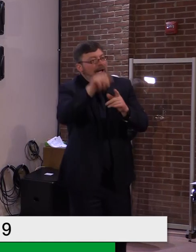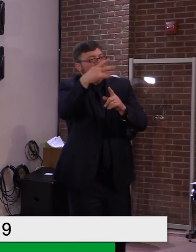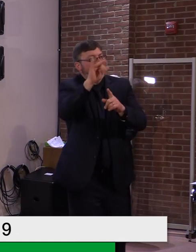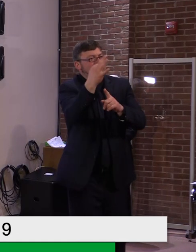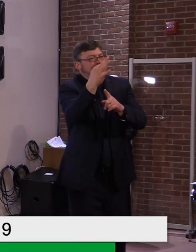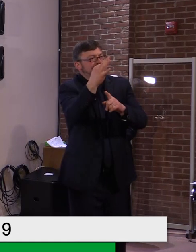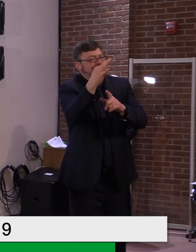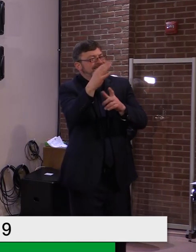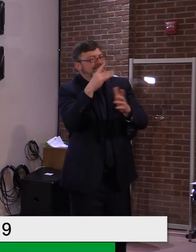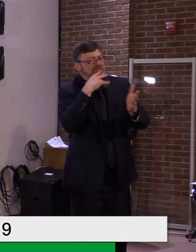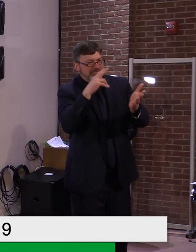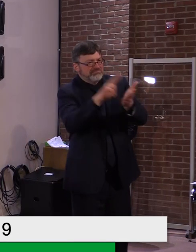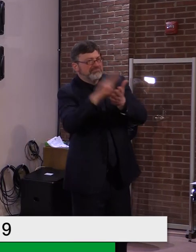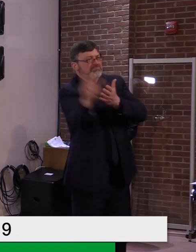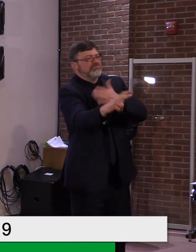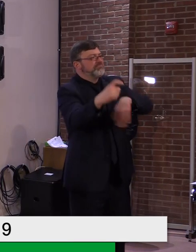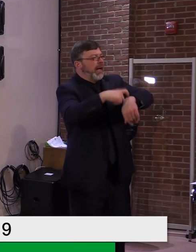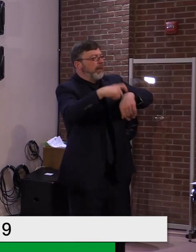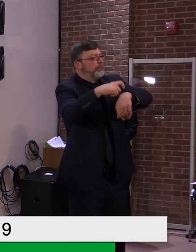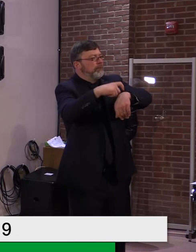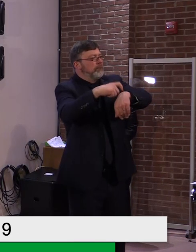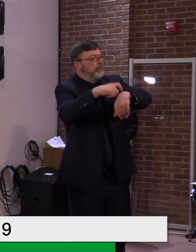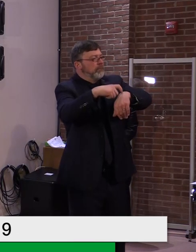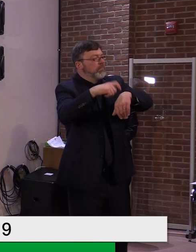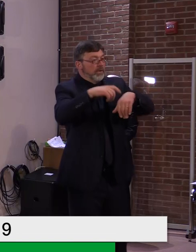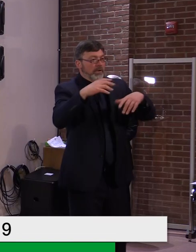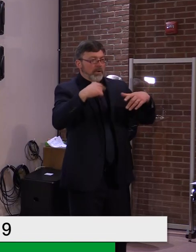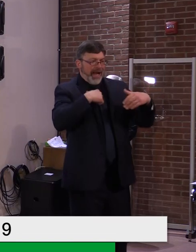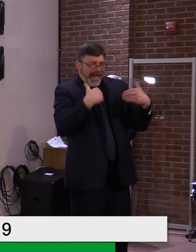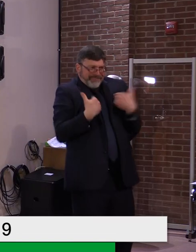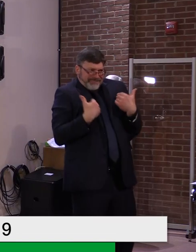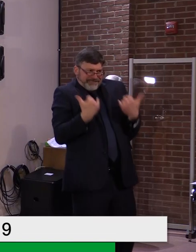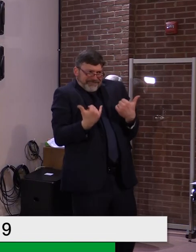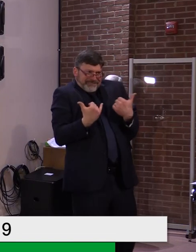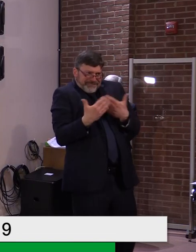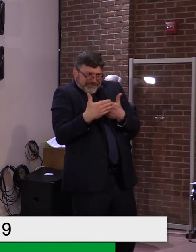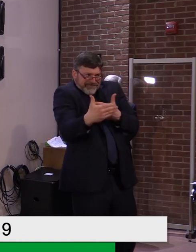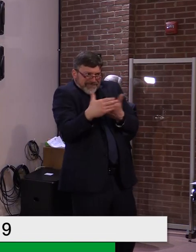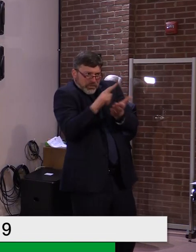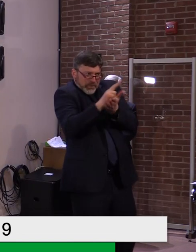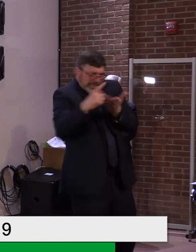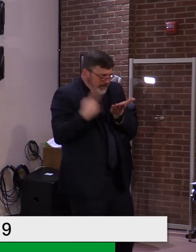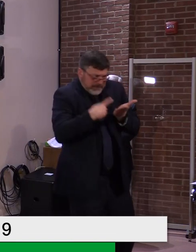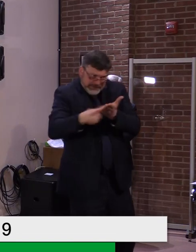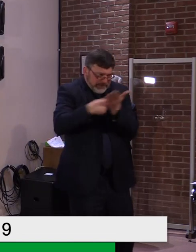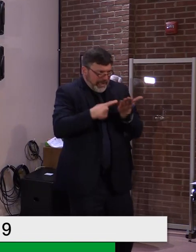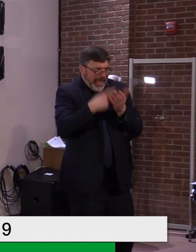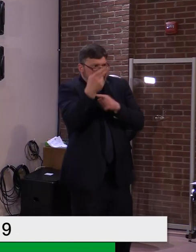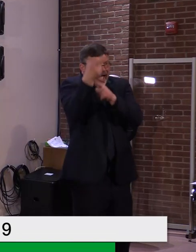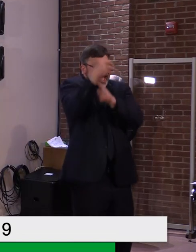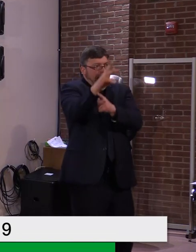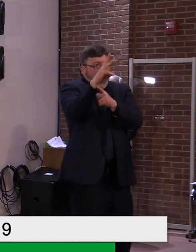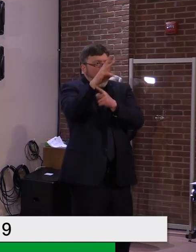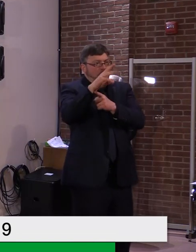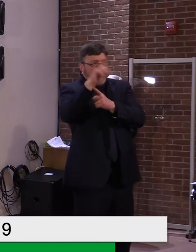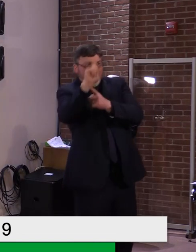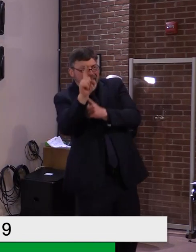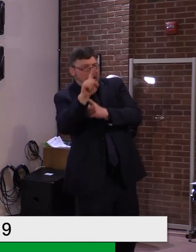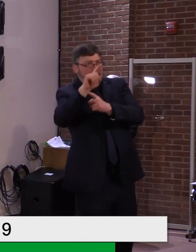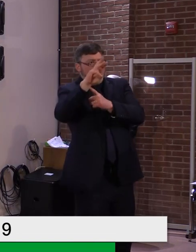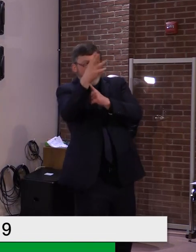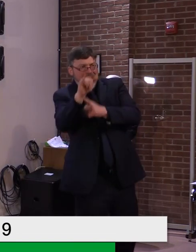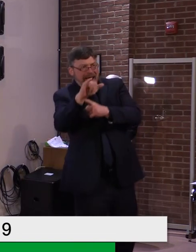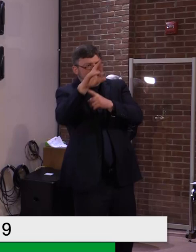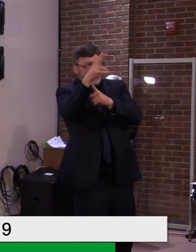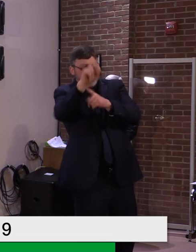Yeah. Do you think you'll have a plan to administer those vaccinations or not before the conclusion of the spring term, or no?